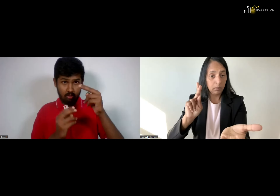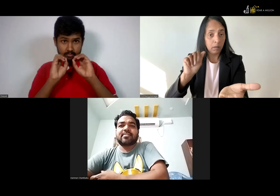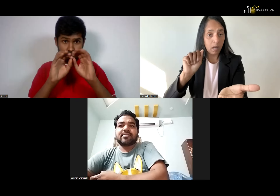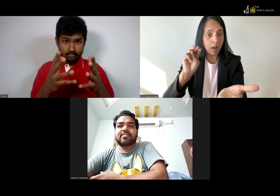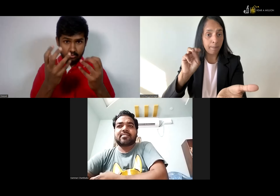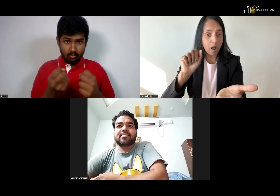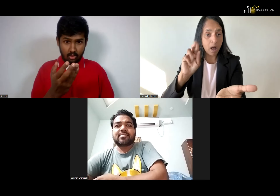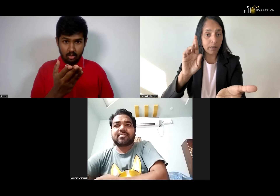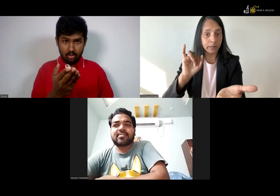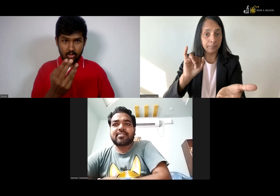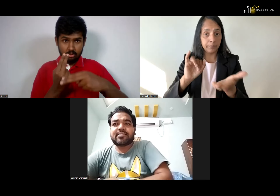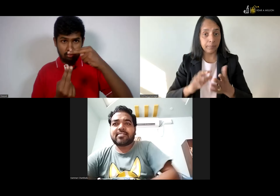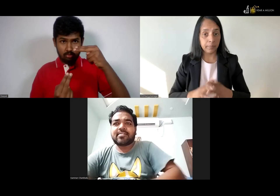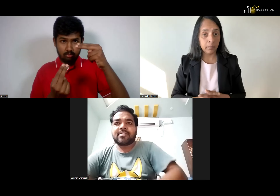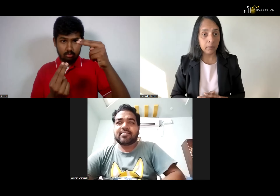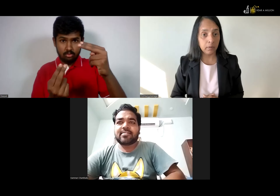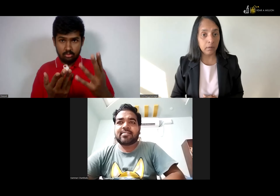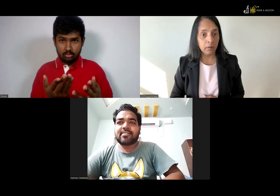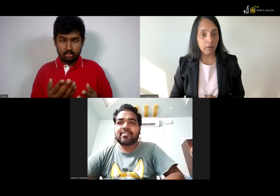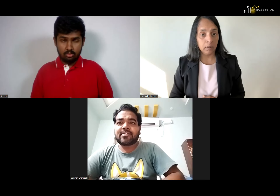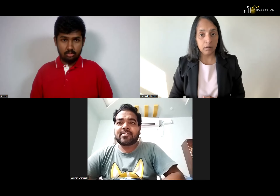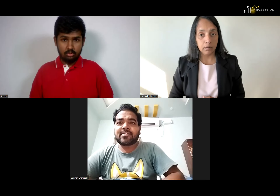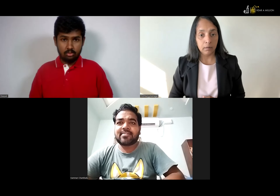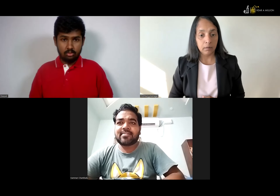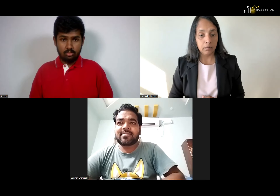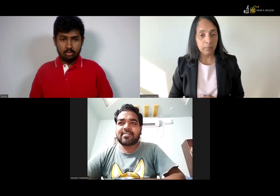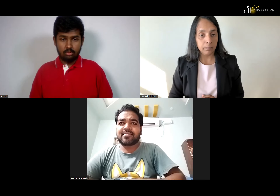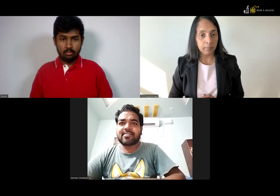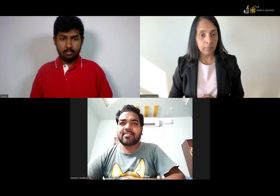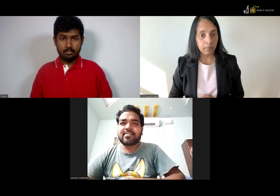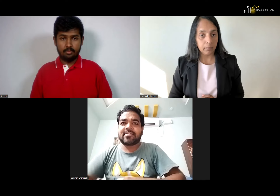So yes, Kamari, you would like to add something?